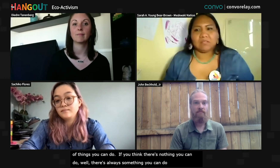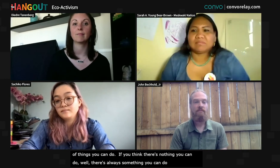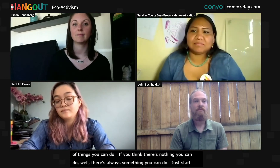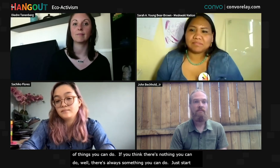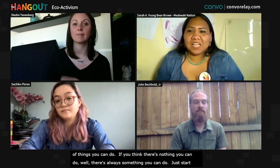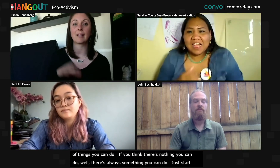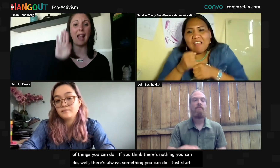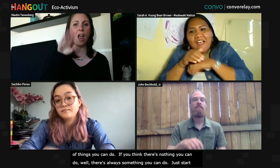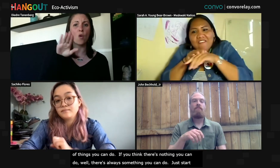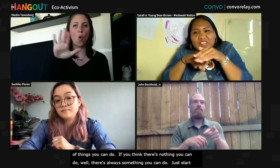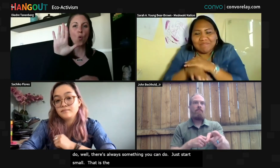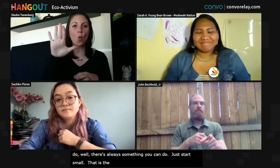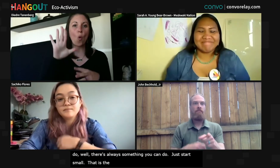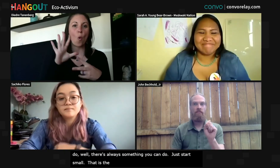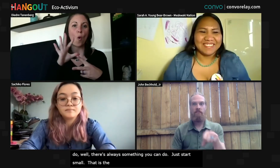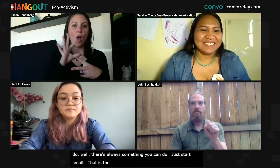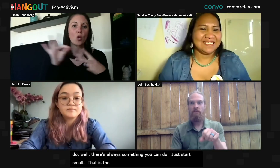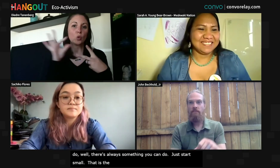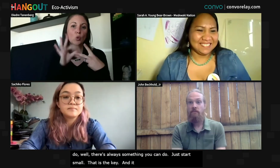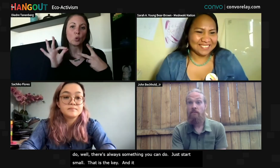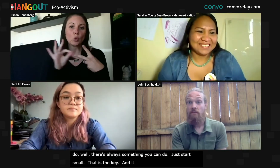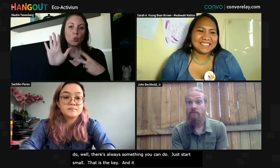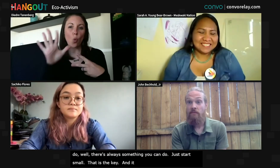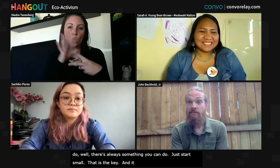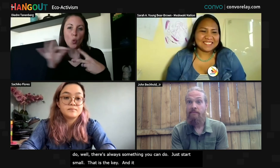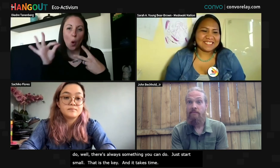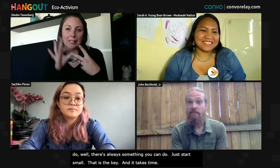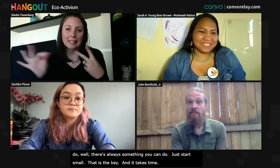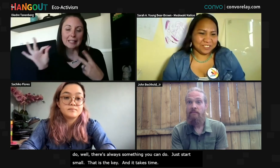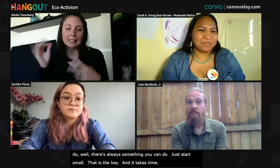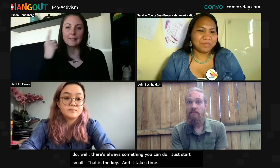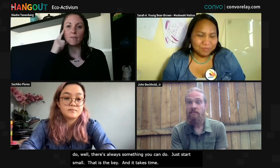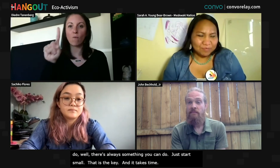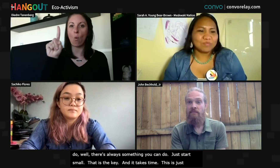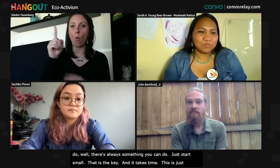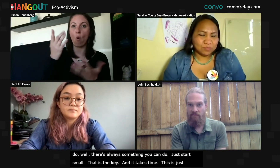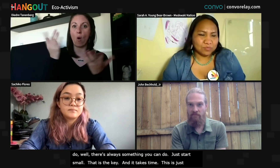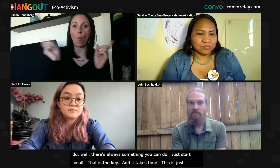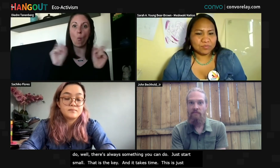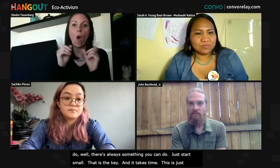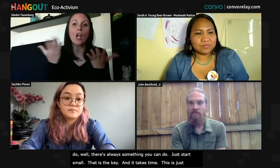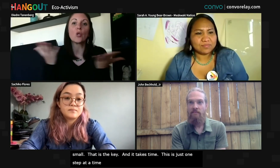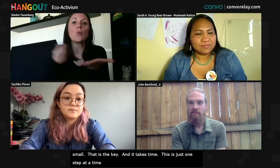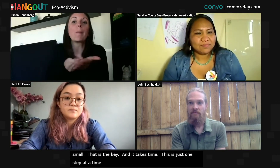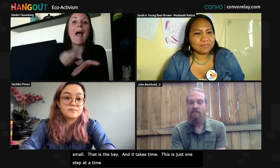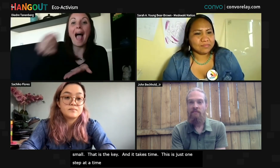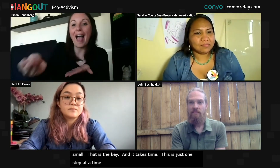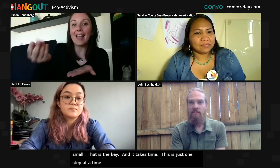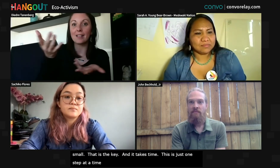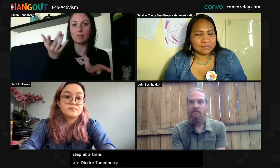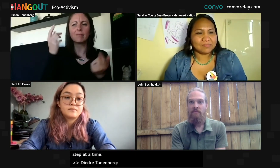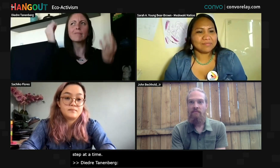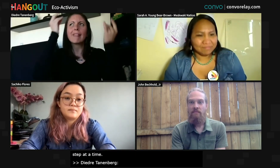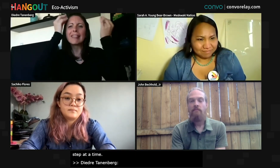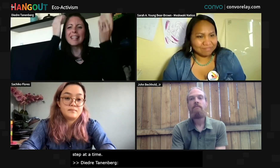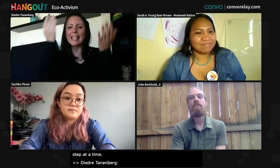it takes time, just one step at a time. Yeah. So your choices for where you